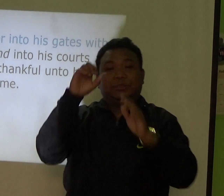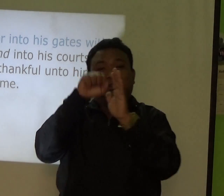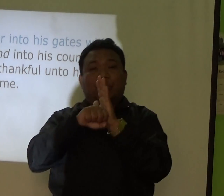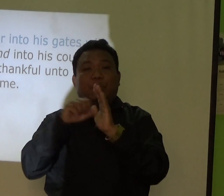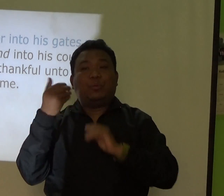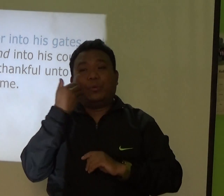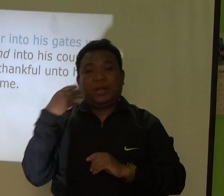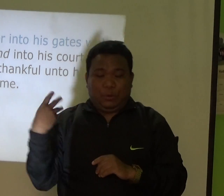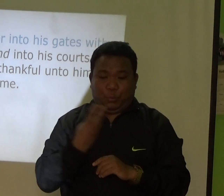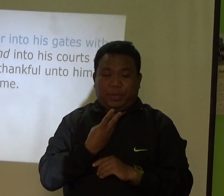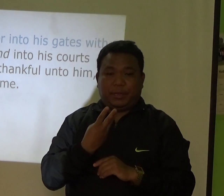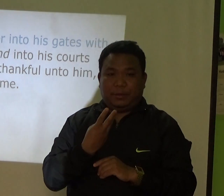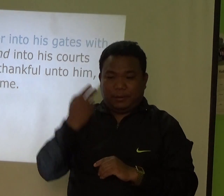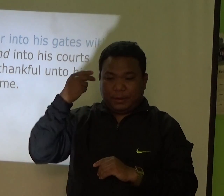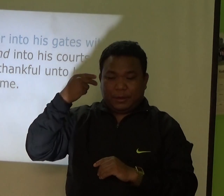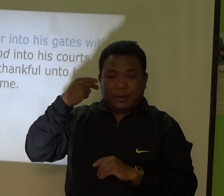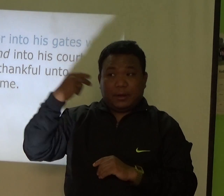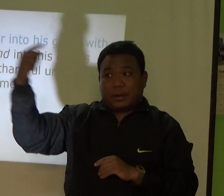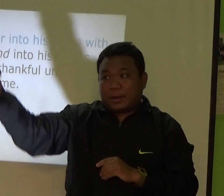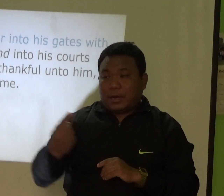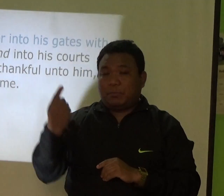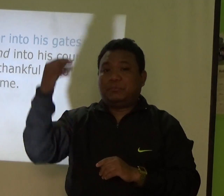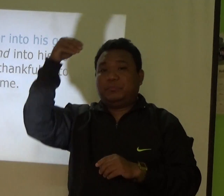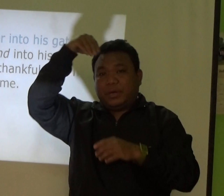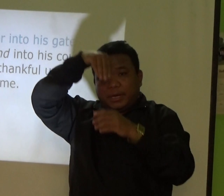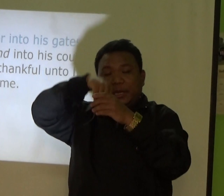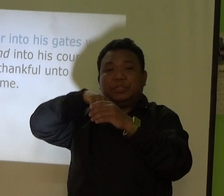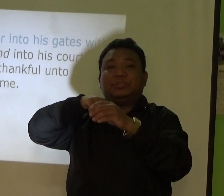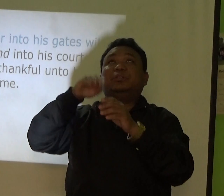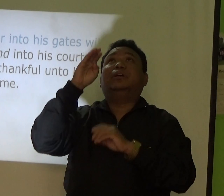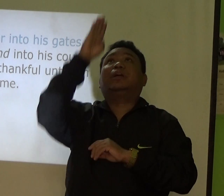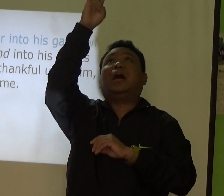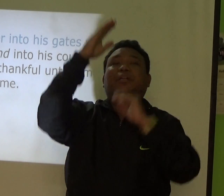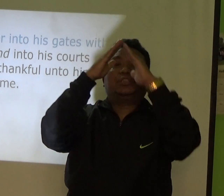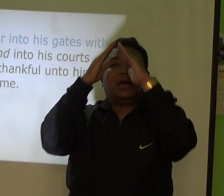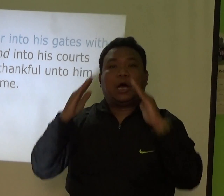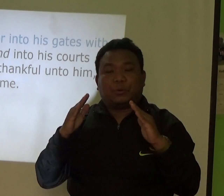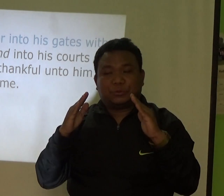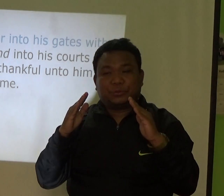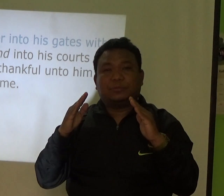So when we come into God's house,